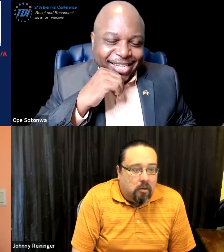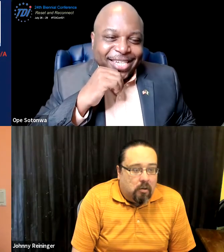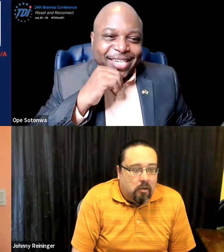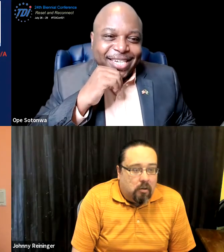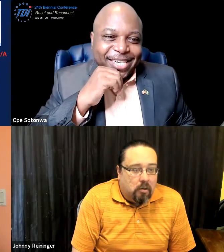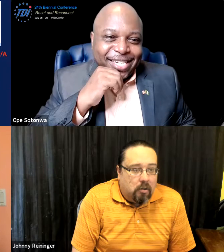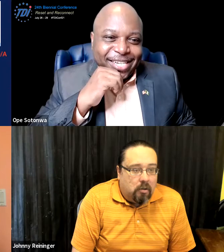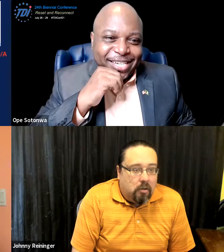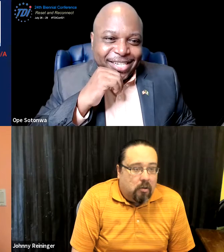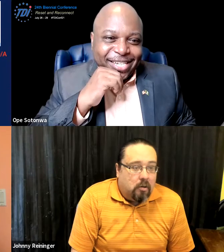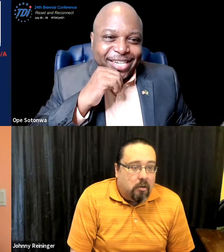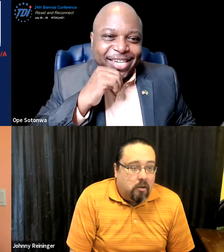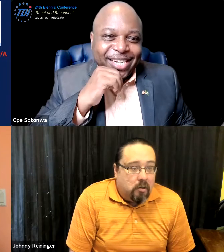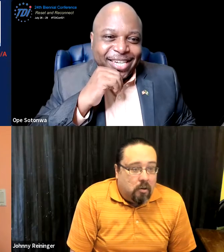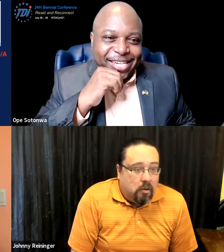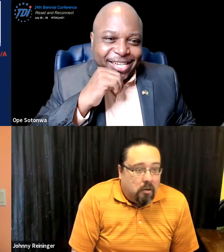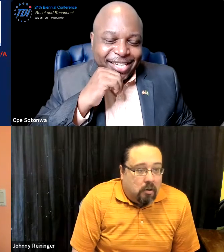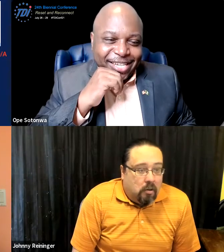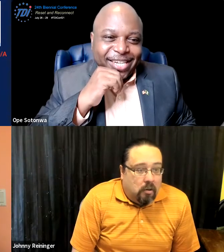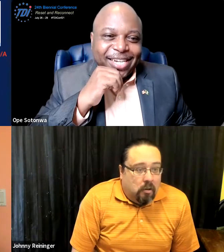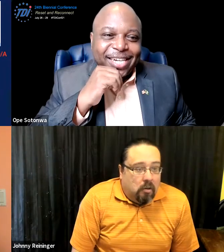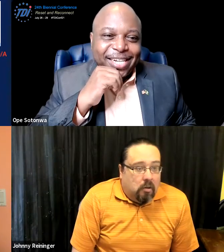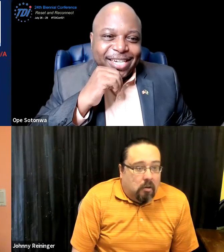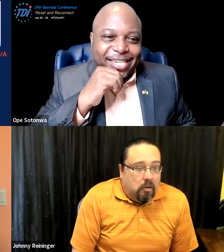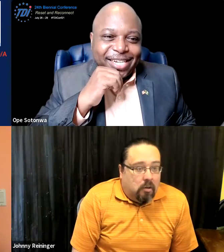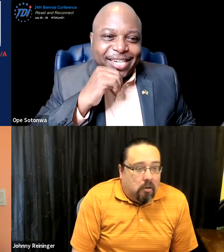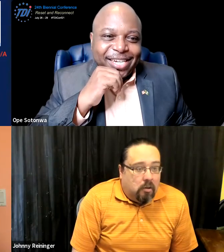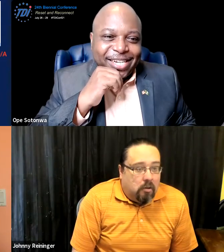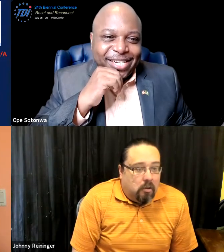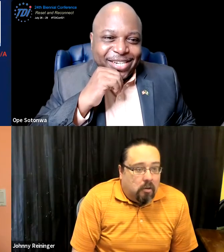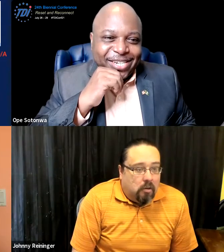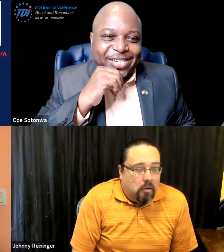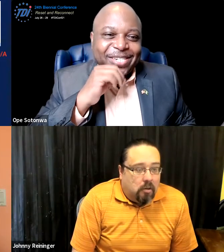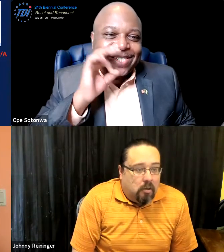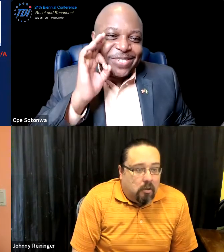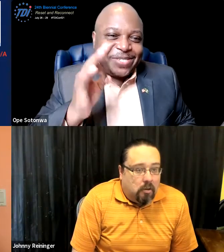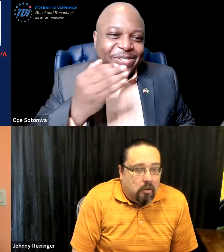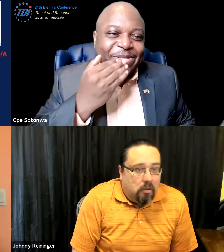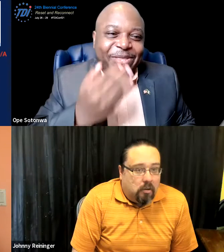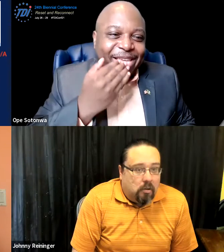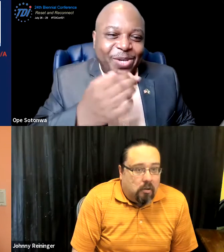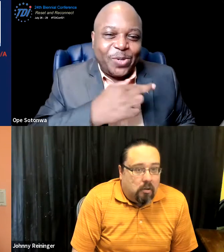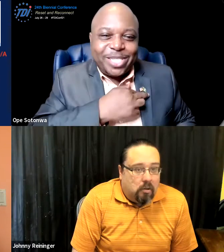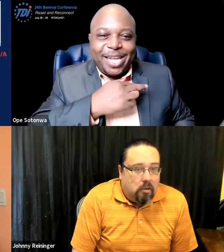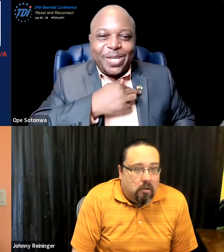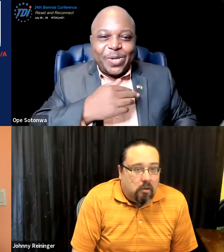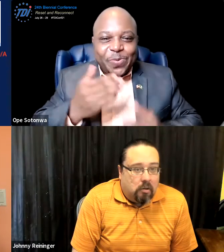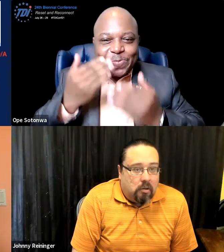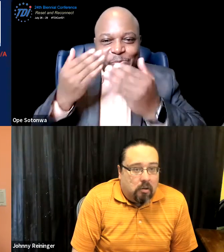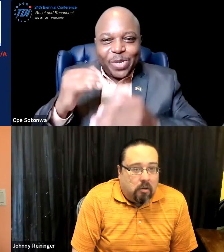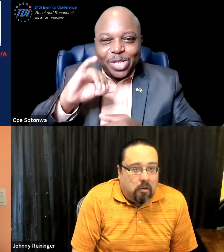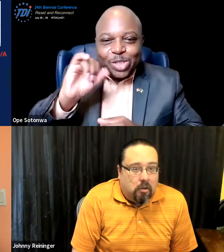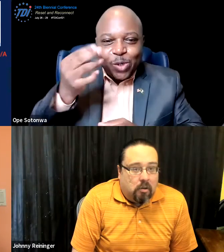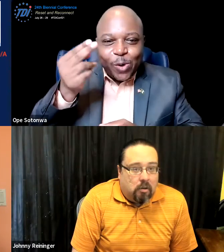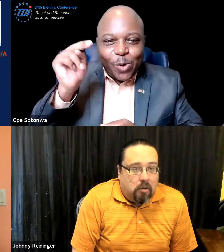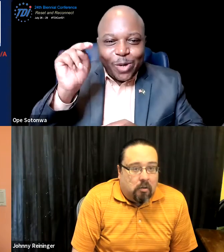chest. I'm wearing a gray shirt. I'm seated with a picture in the background, Native American picture